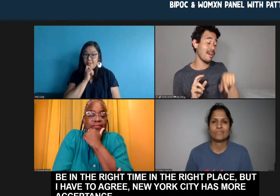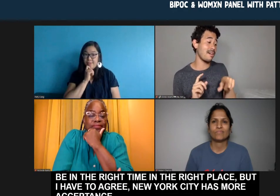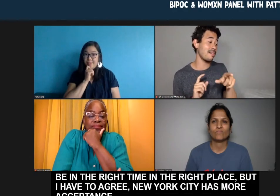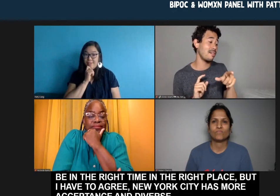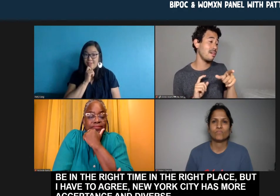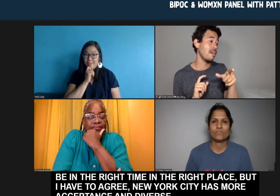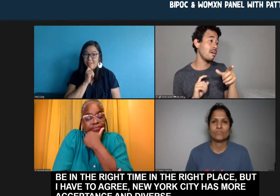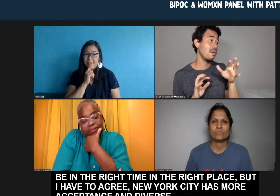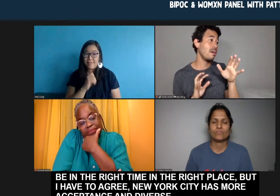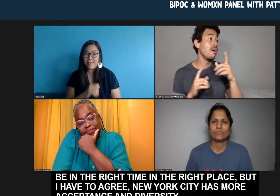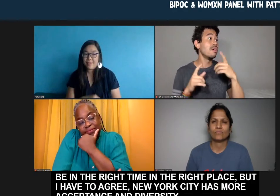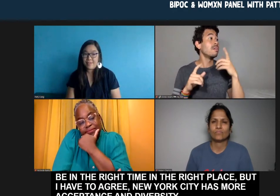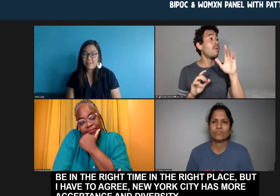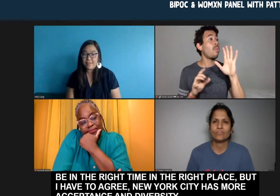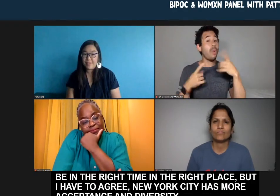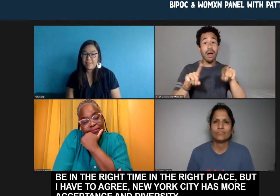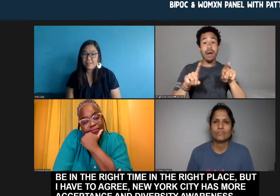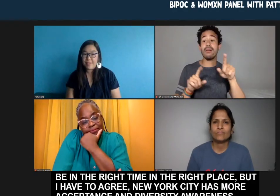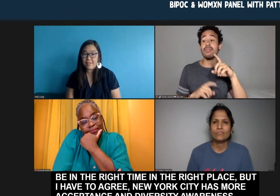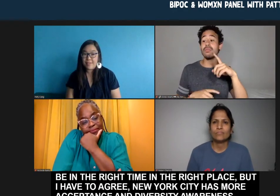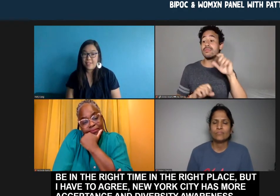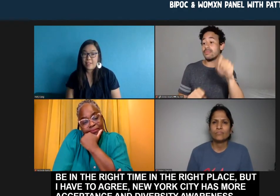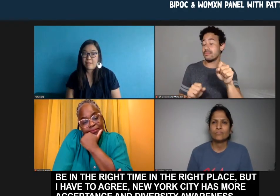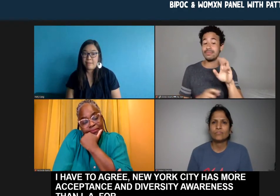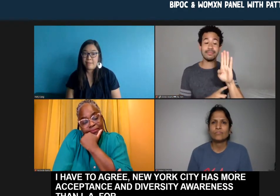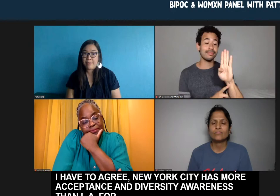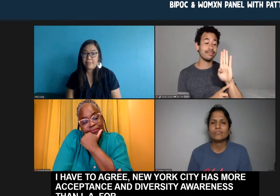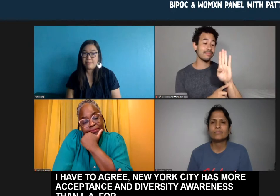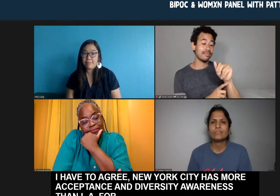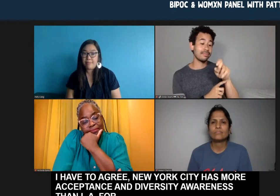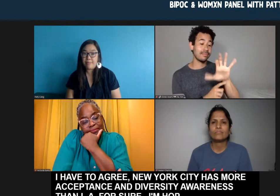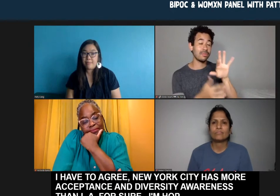think I'm hoping that, well, because so with